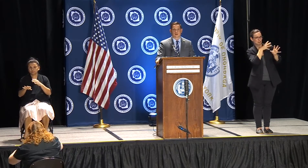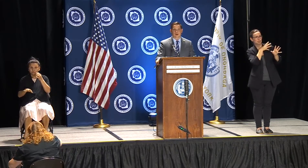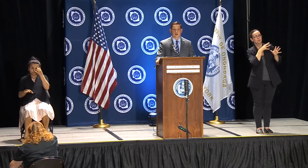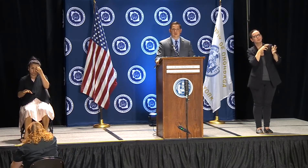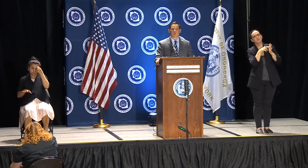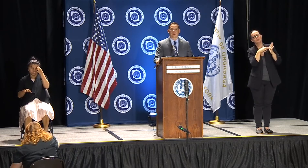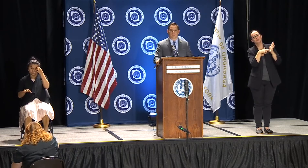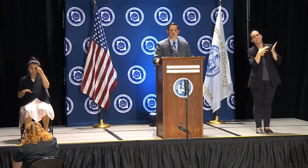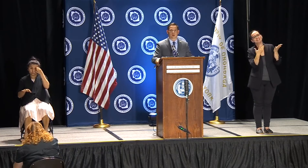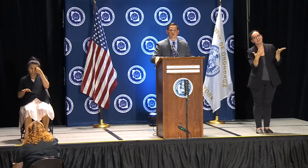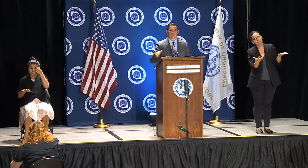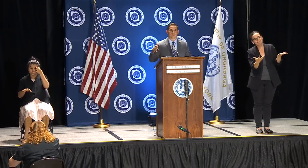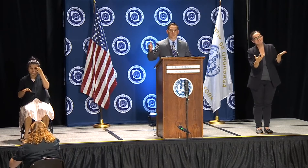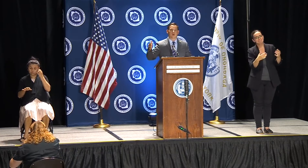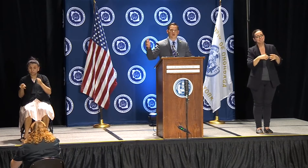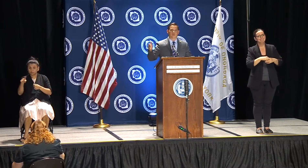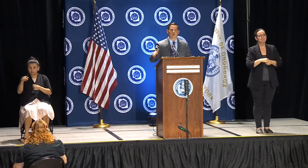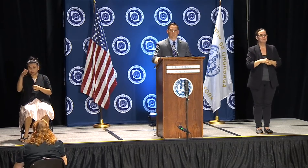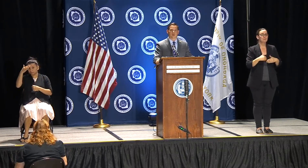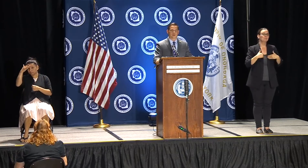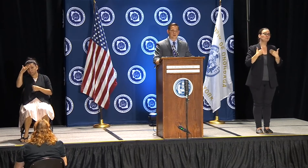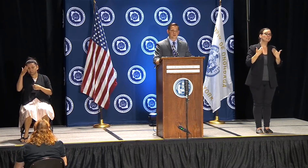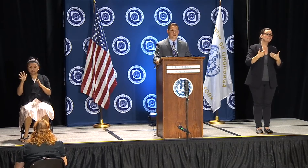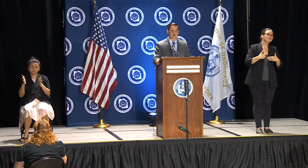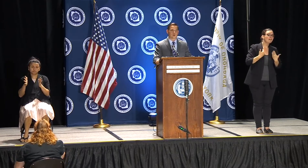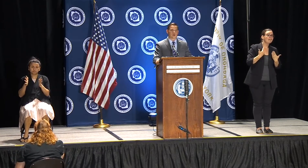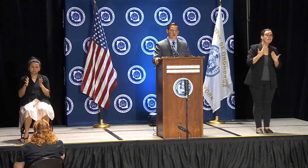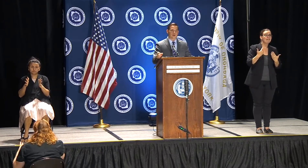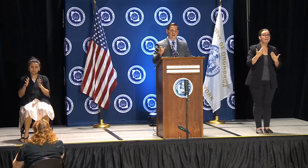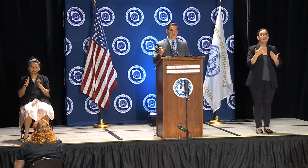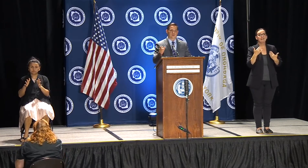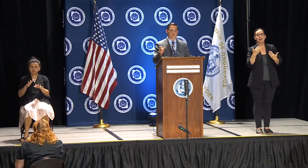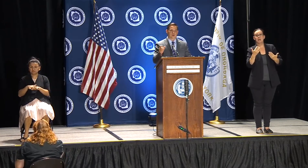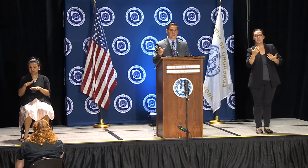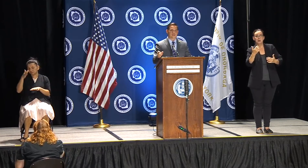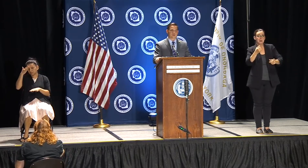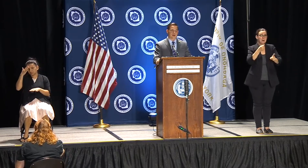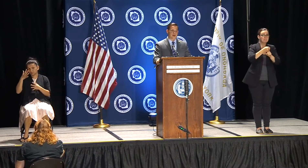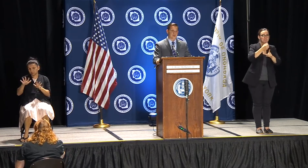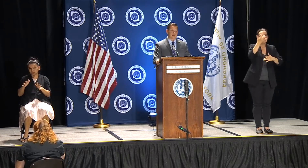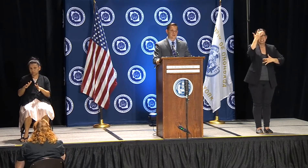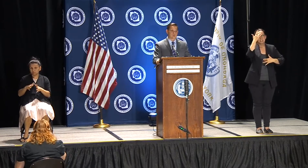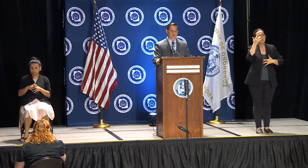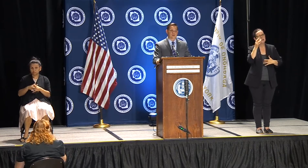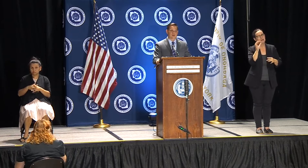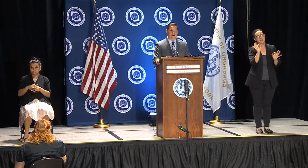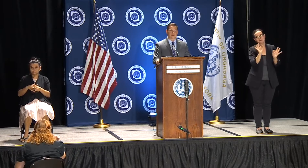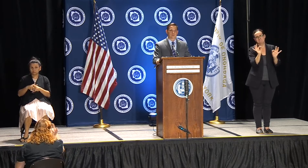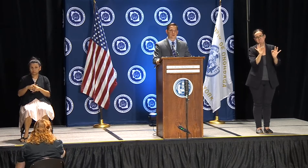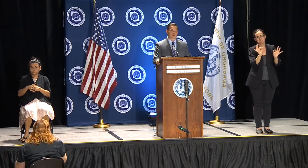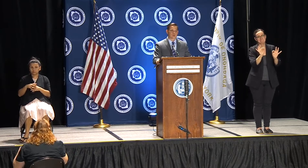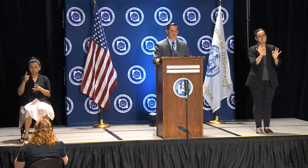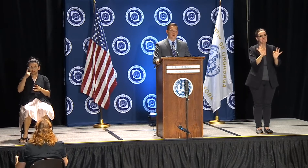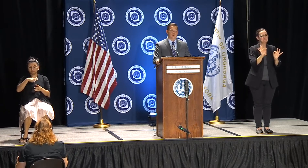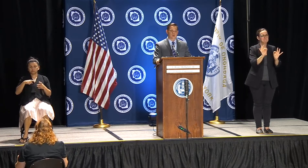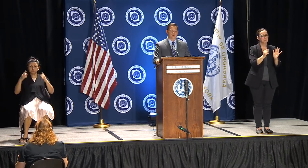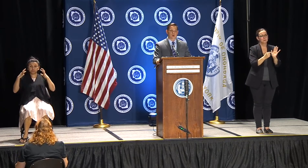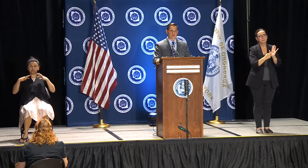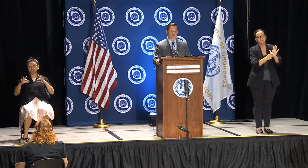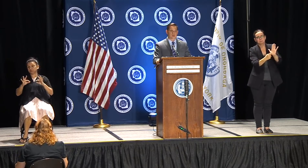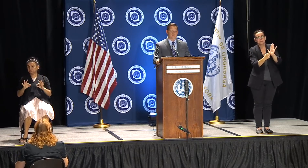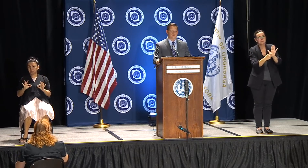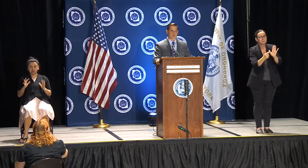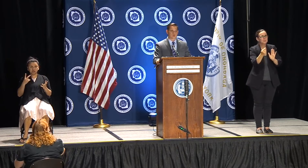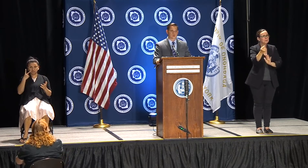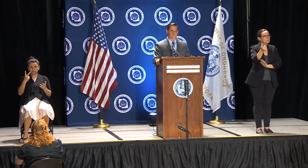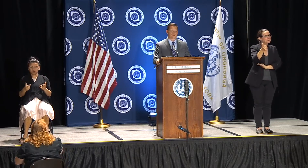and as well as much as other people, and so a lot of these folks are asymptomatic, and so we got to find them. So we